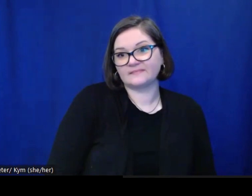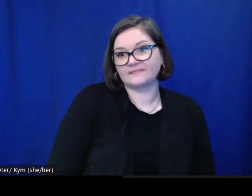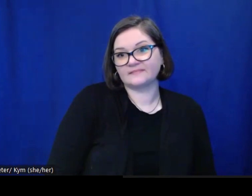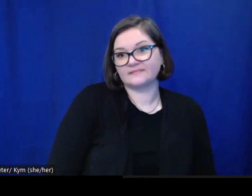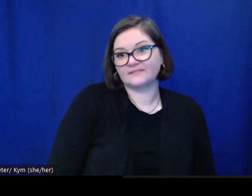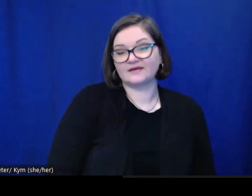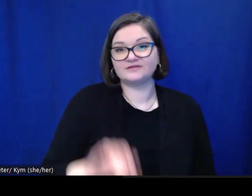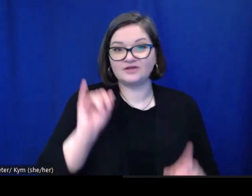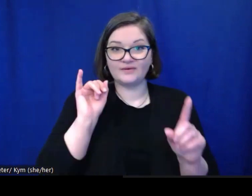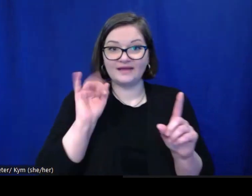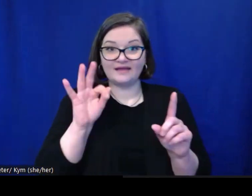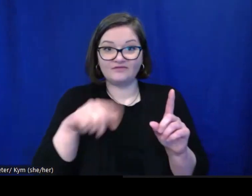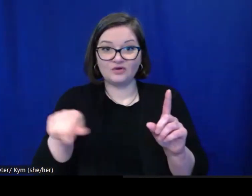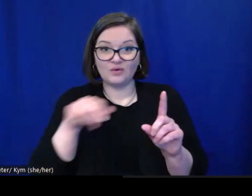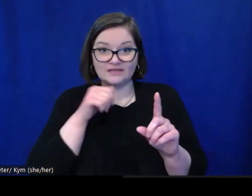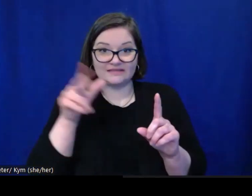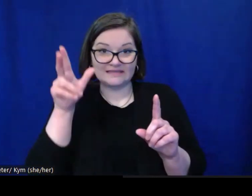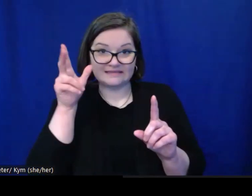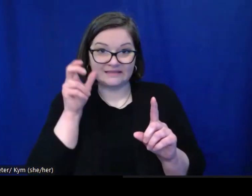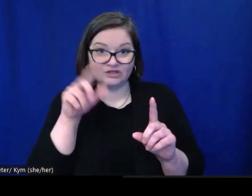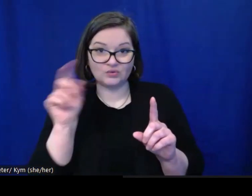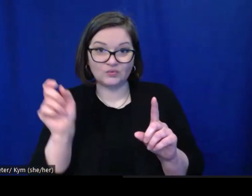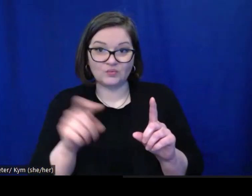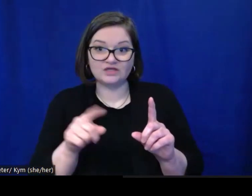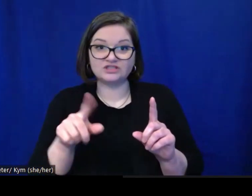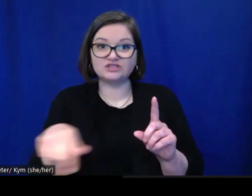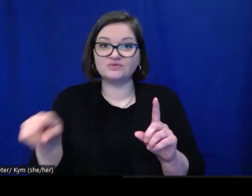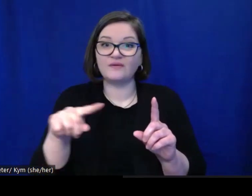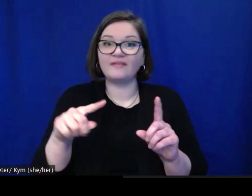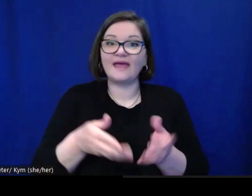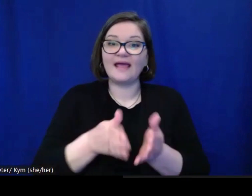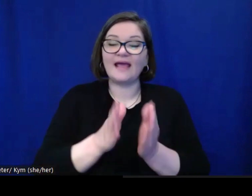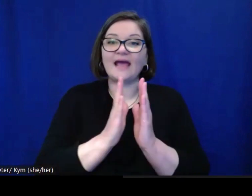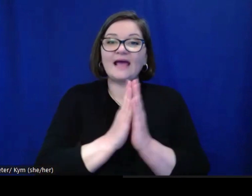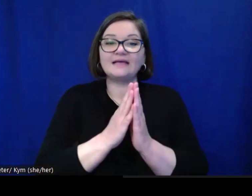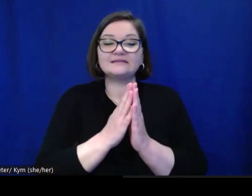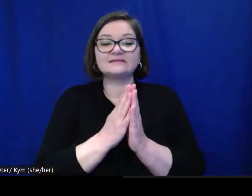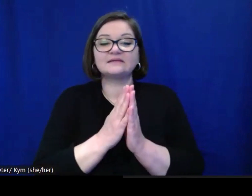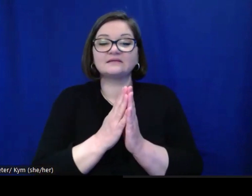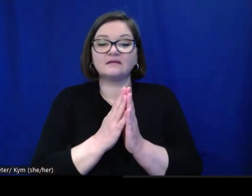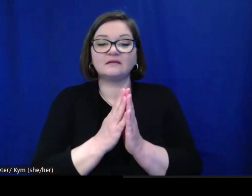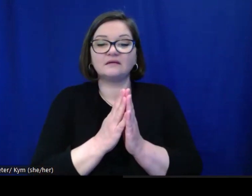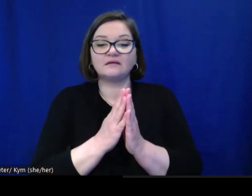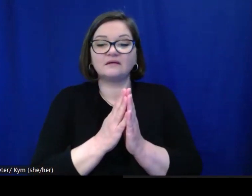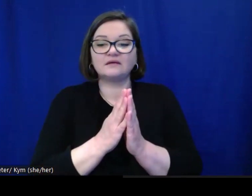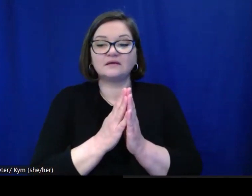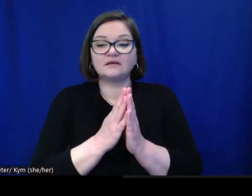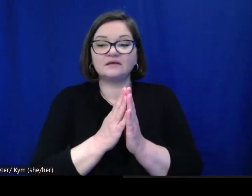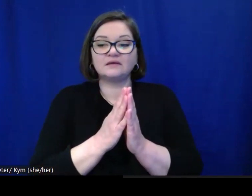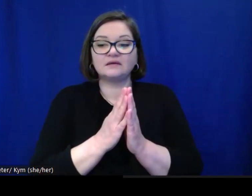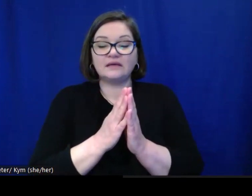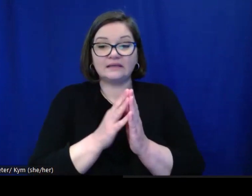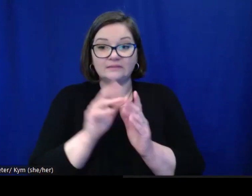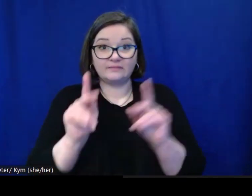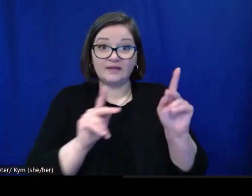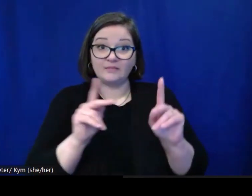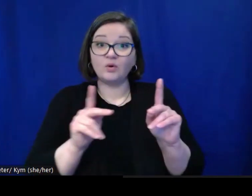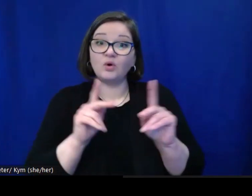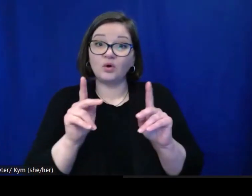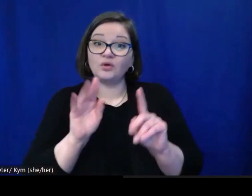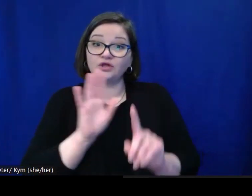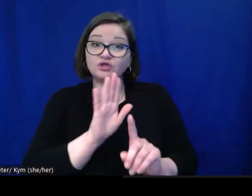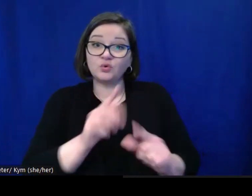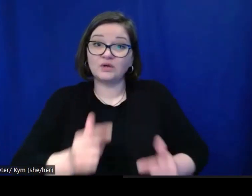So for those who may not have heard, they asked, what are some of the ways where folks have shown up for me that have